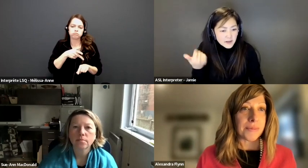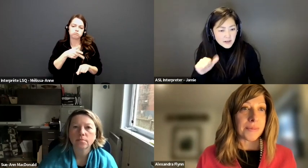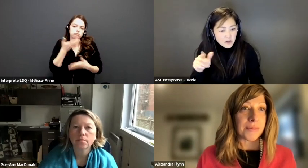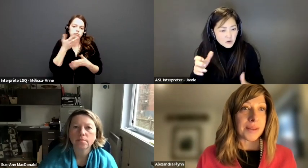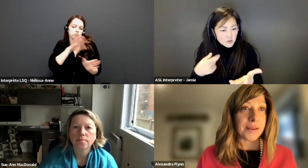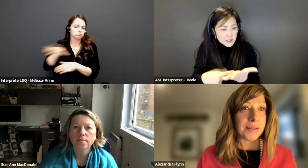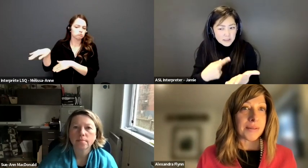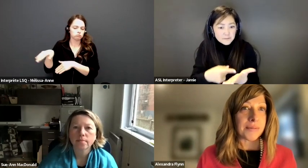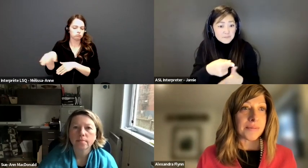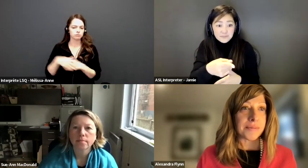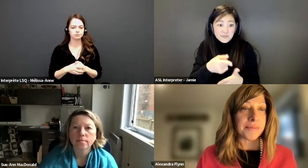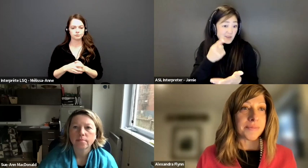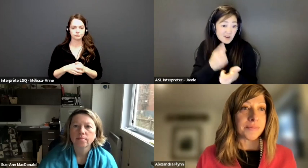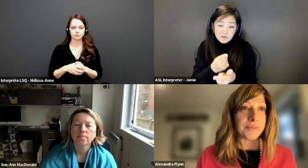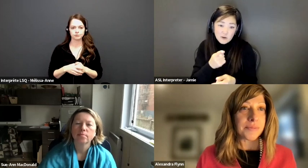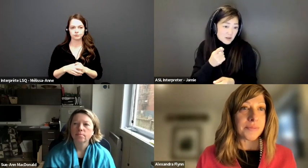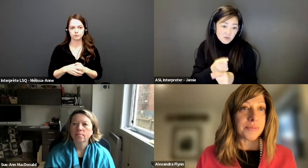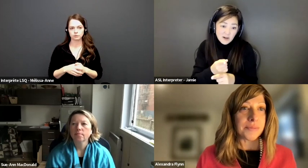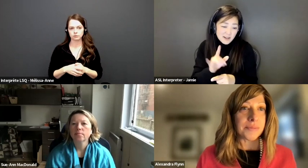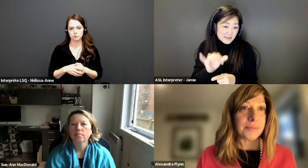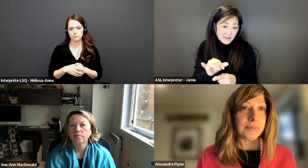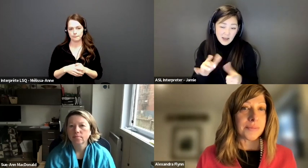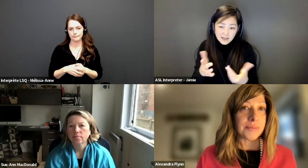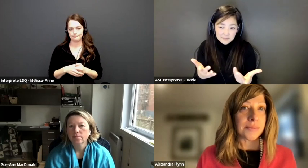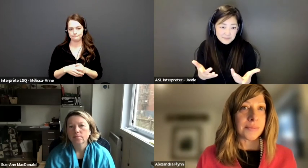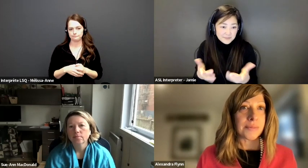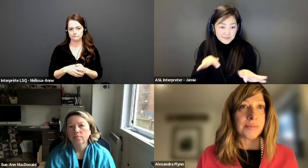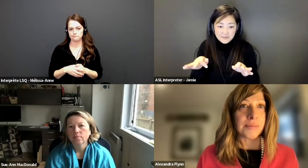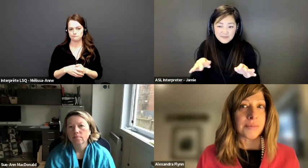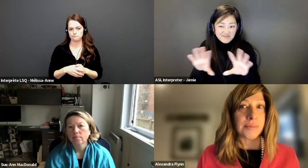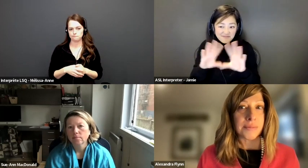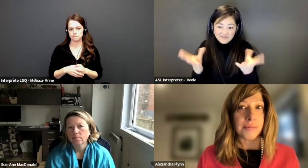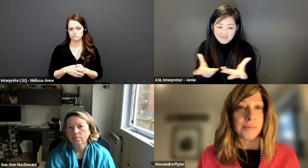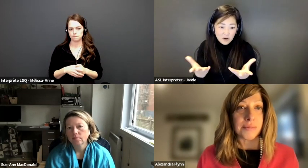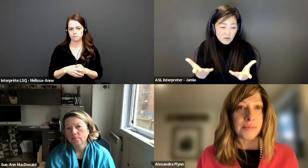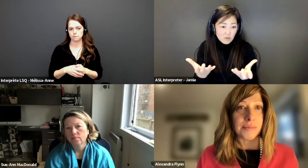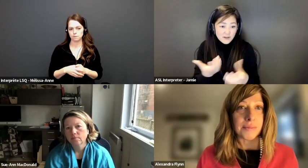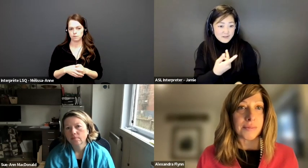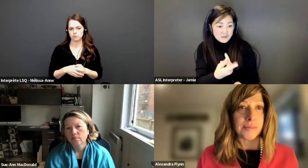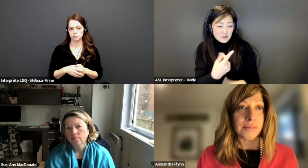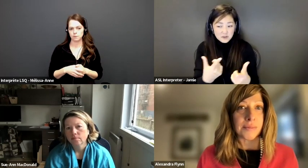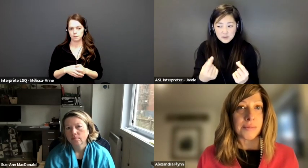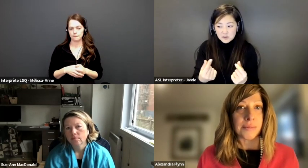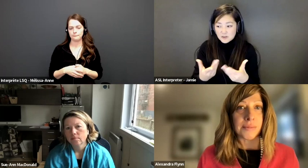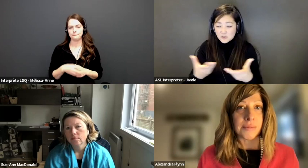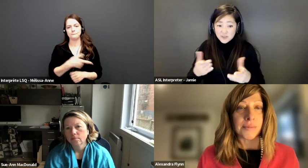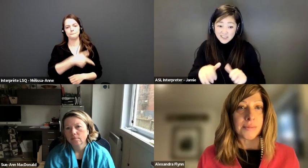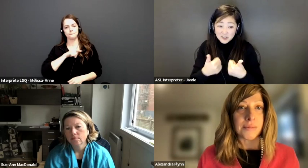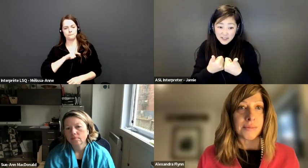Yeah, I mean, that captured a lot of what we've been working on beautifully. I think, you know, part of what's really challenging is